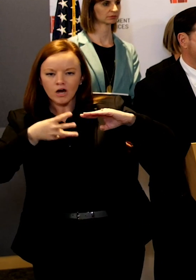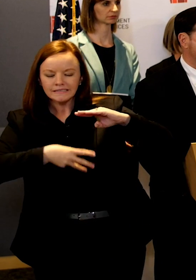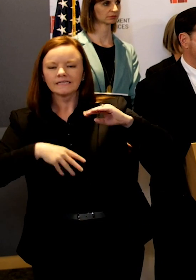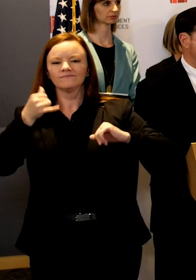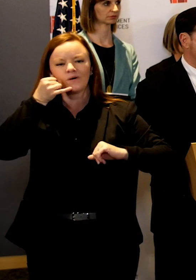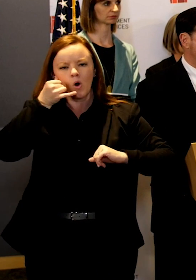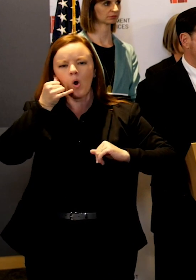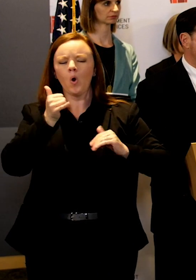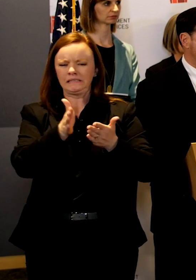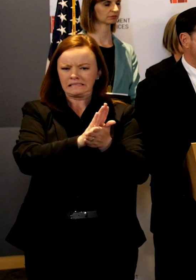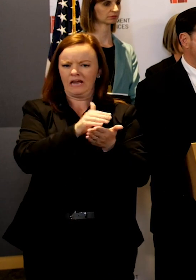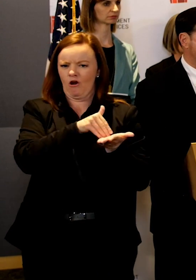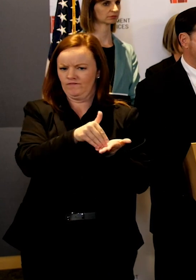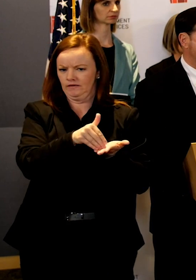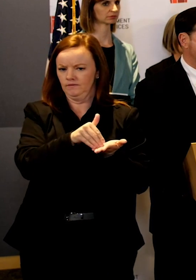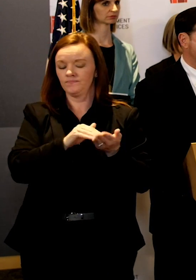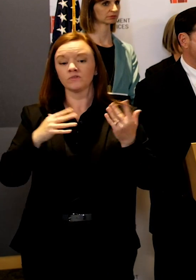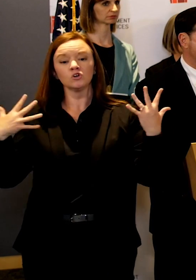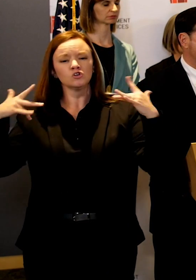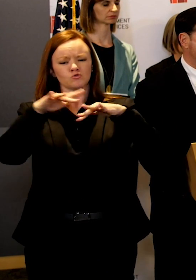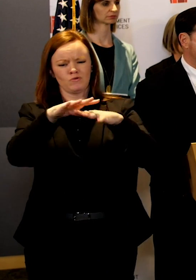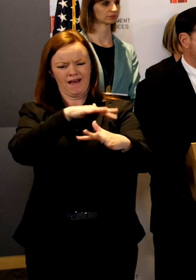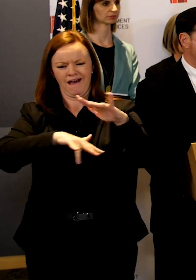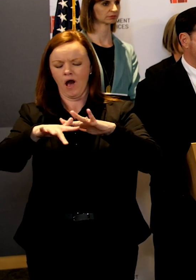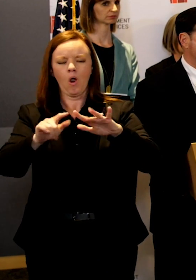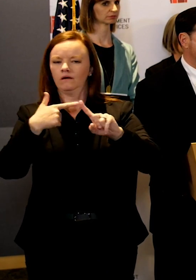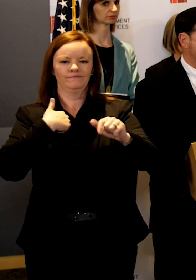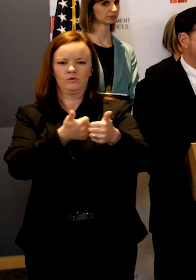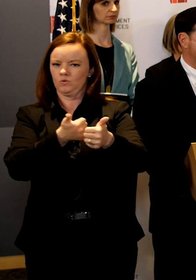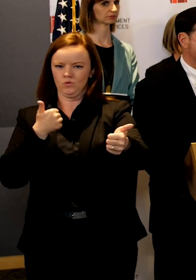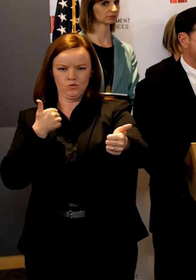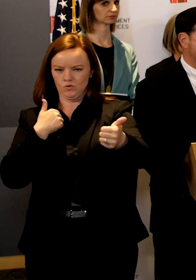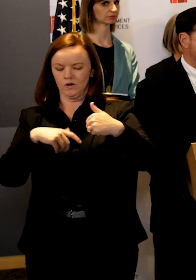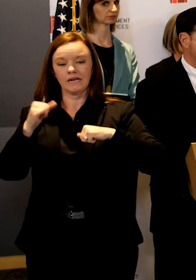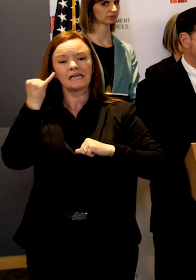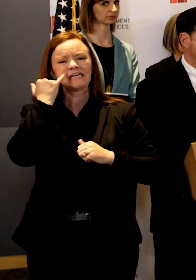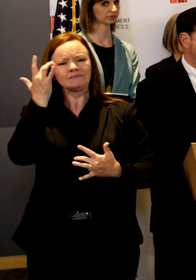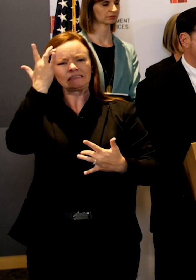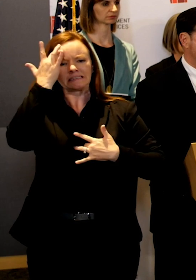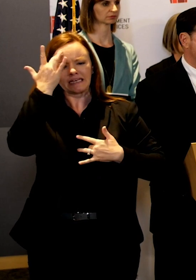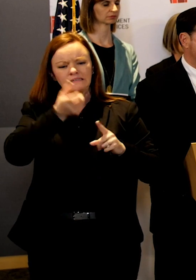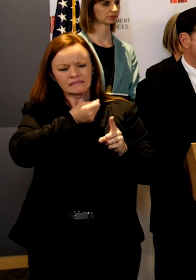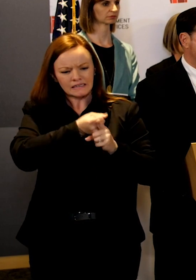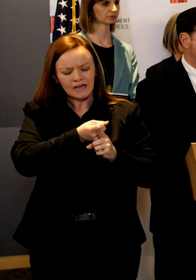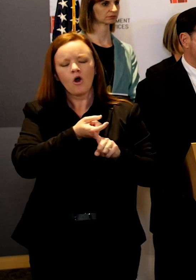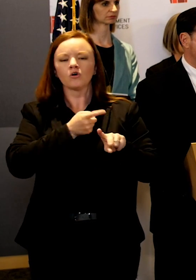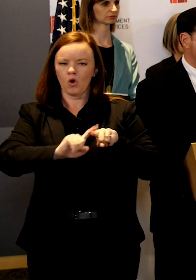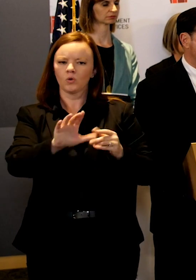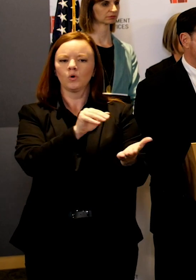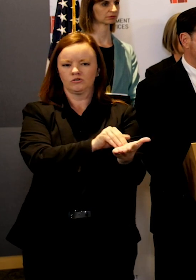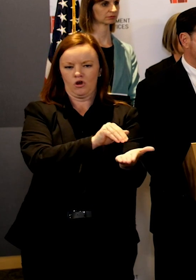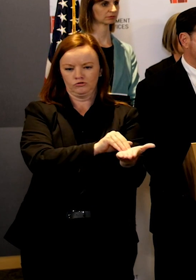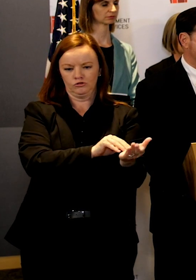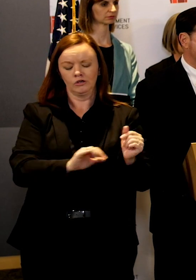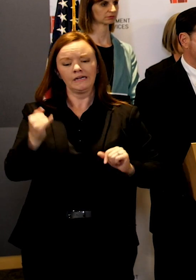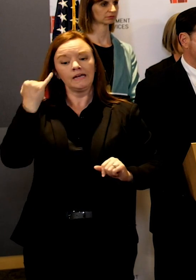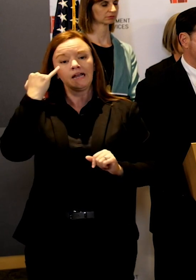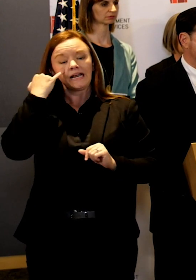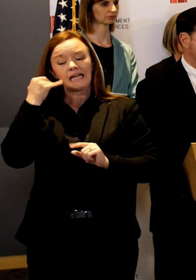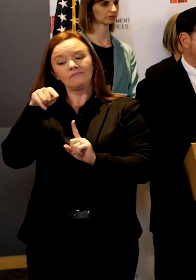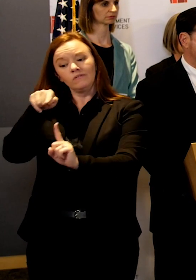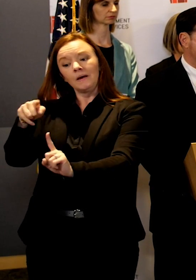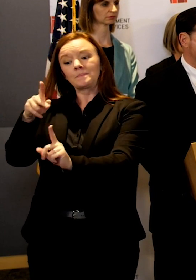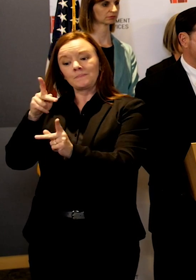from crowds, and have a plan if you get sick to call your healthcare provider and identify who else can care for you